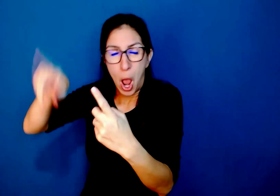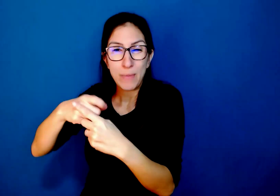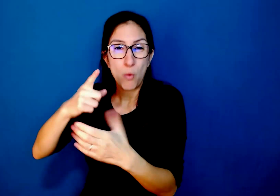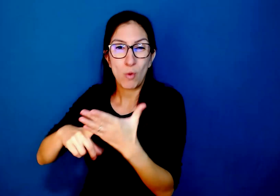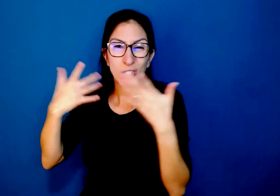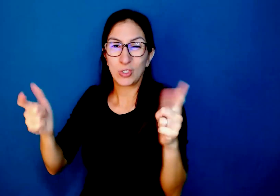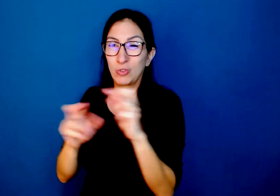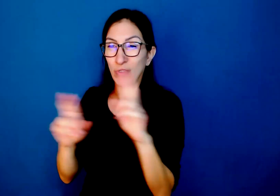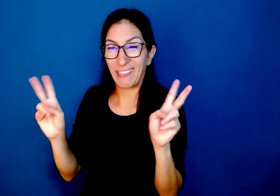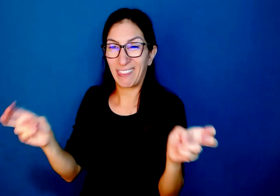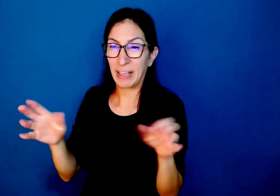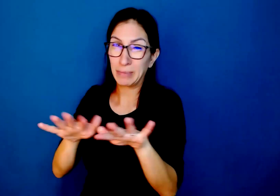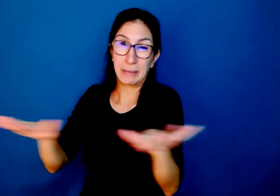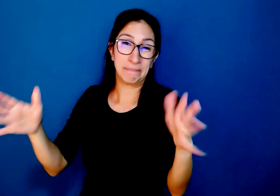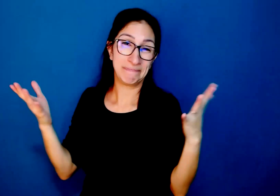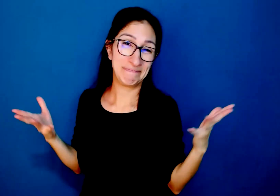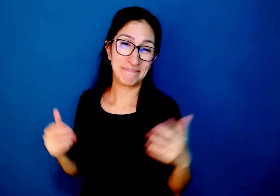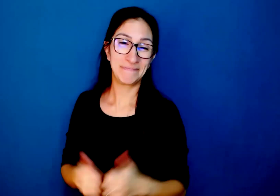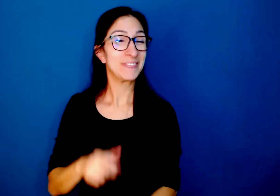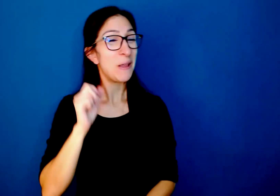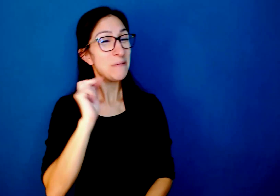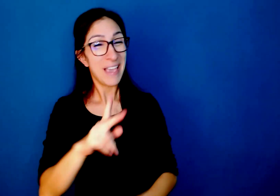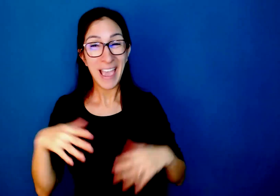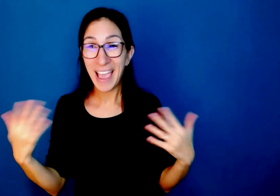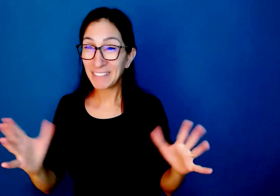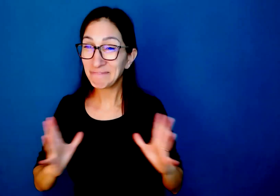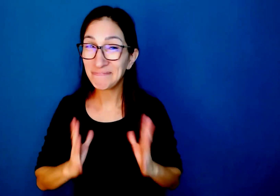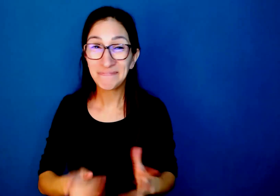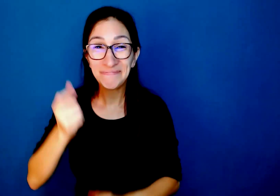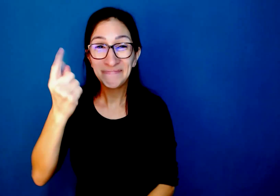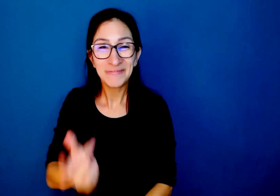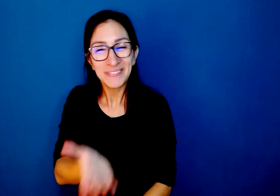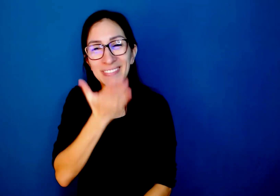Okay. All right. Well, thank you so